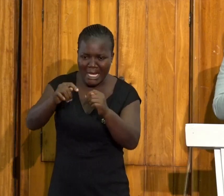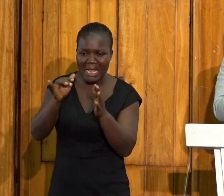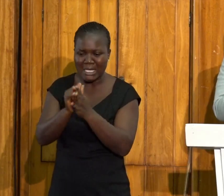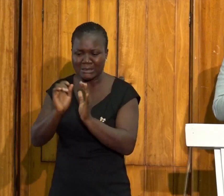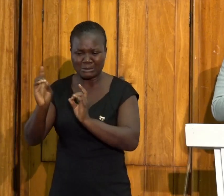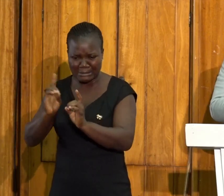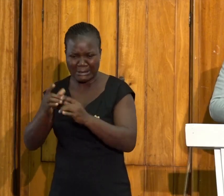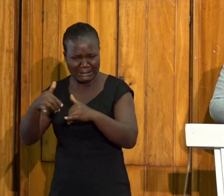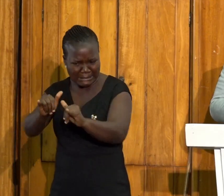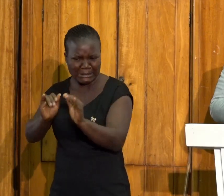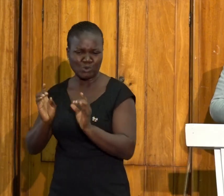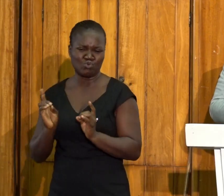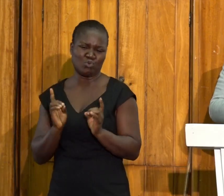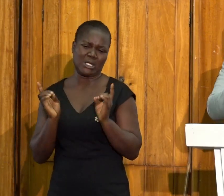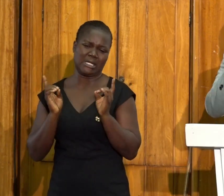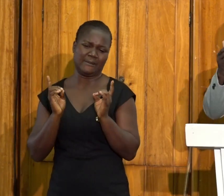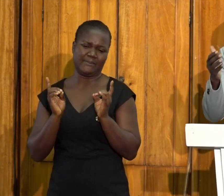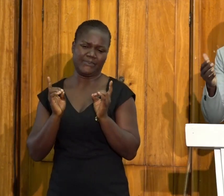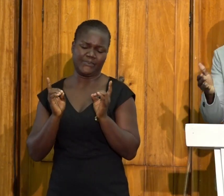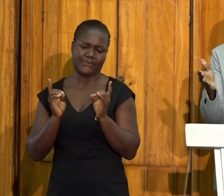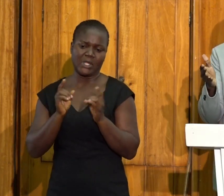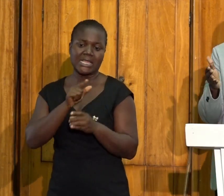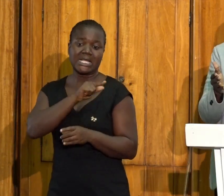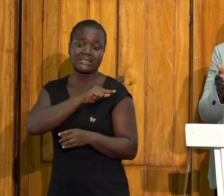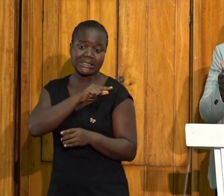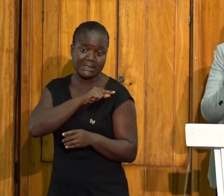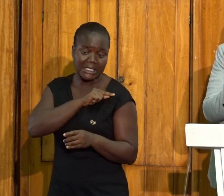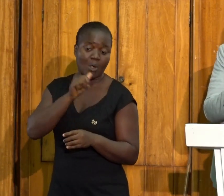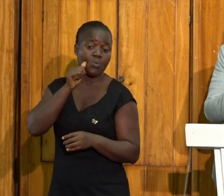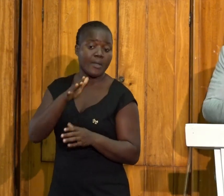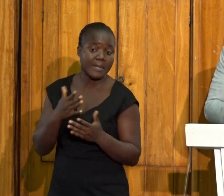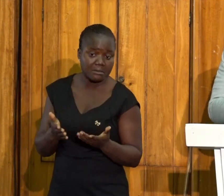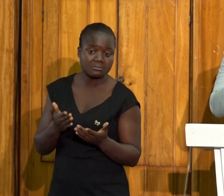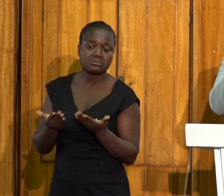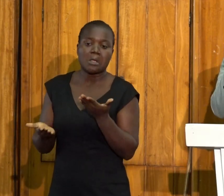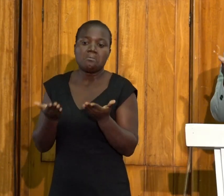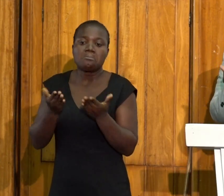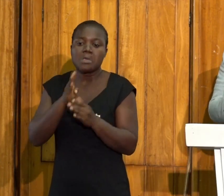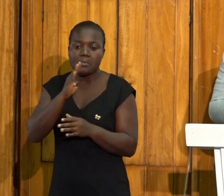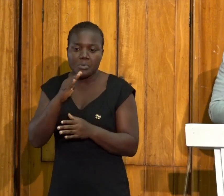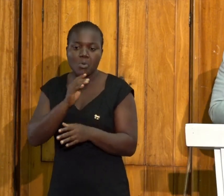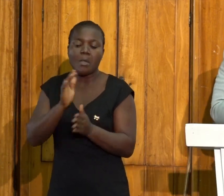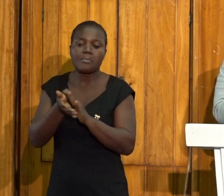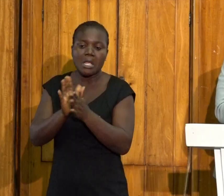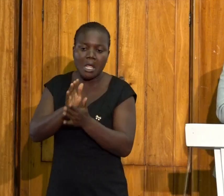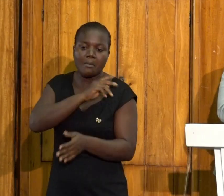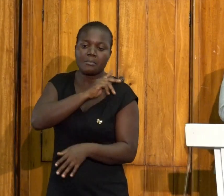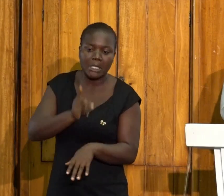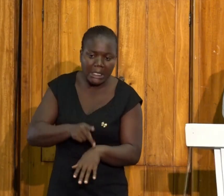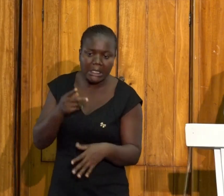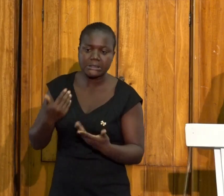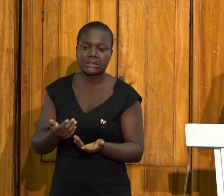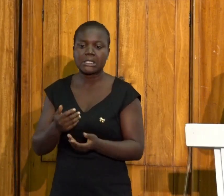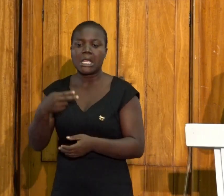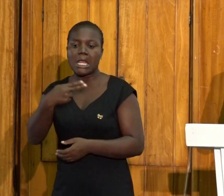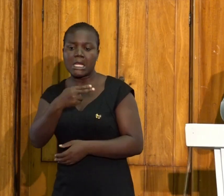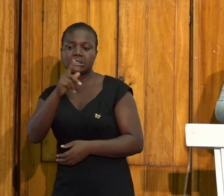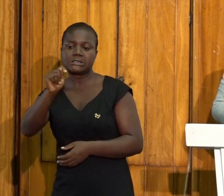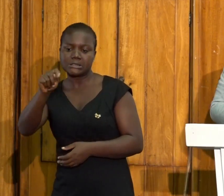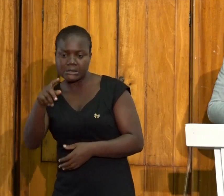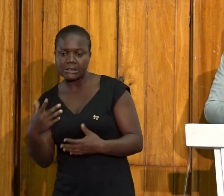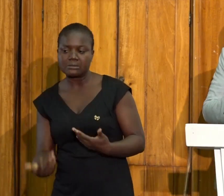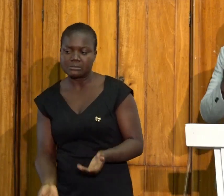are involving cisgender women and that they may also be pregnant. So clinical trials like the HPTN 084, which looked